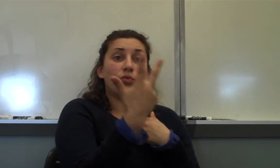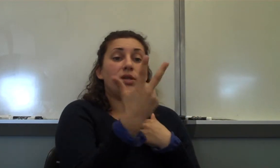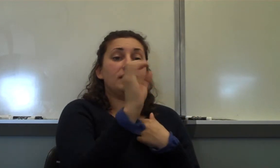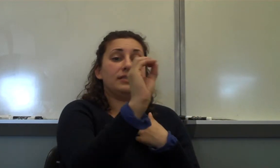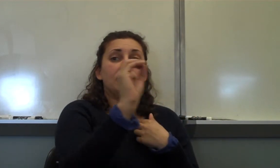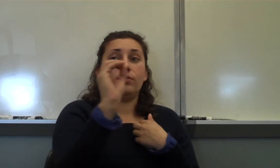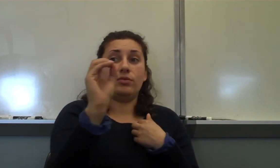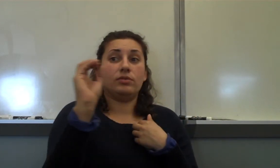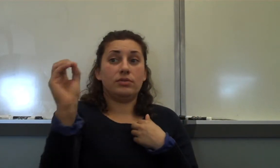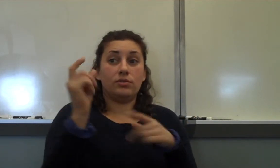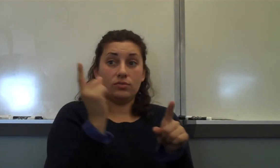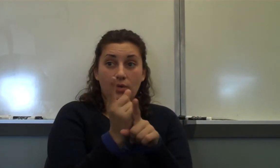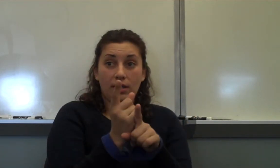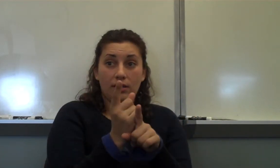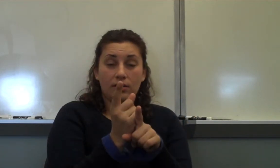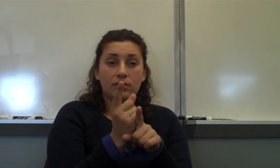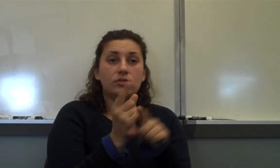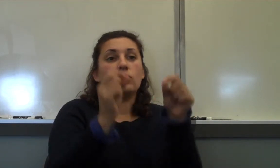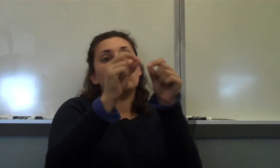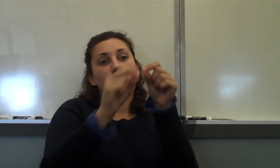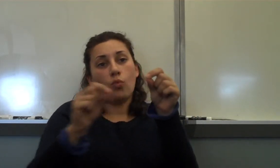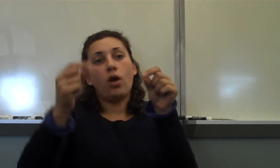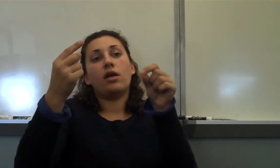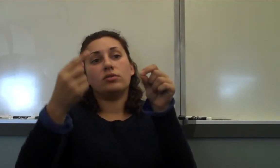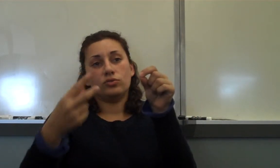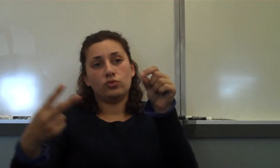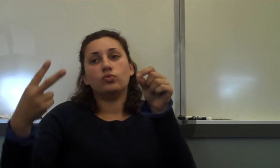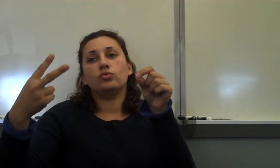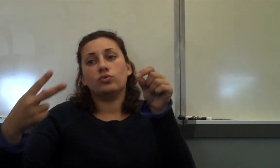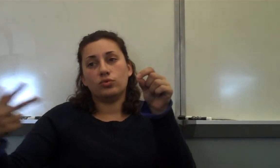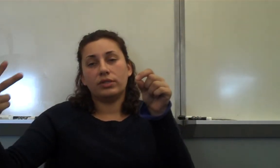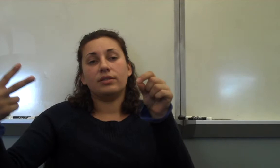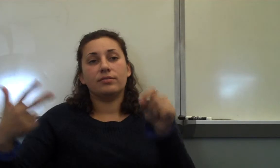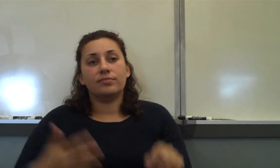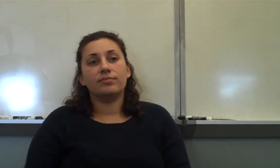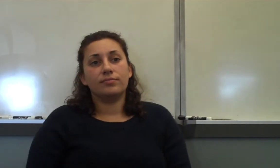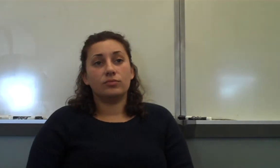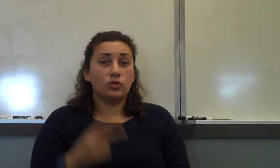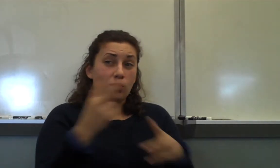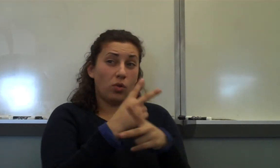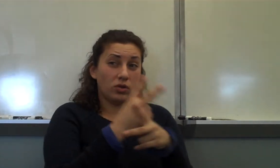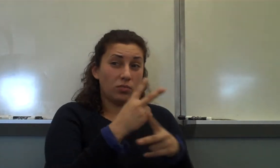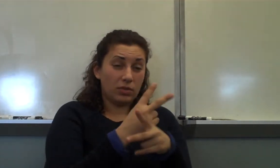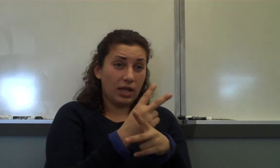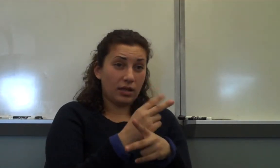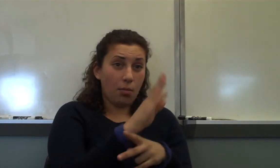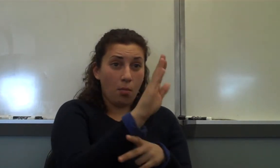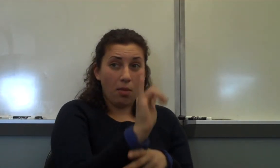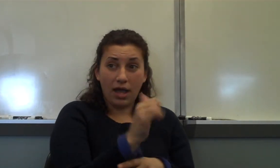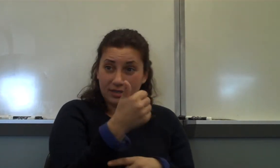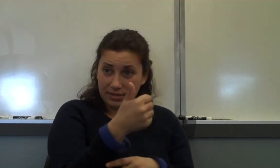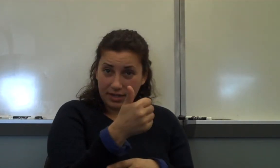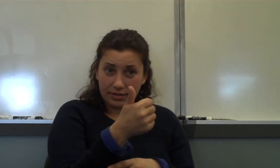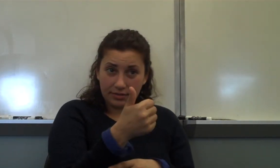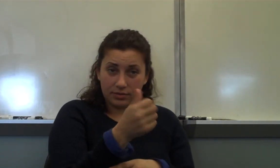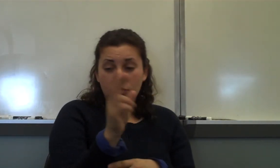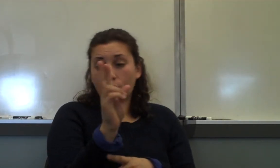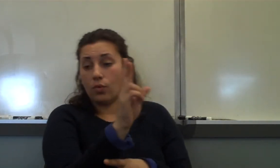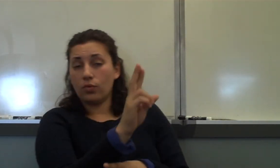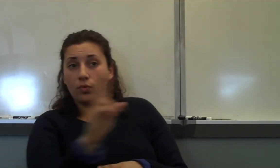right. All right, so the decimal point, when you're multiplying by powers of 10, gets shifted to the right the